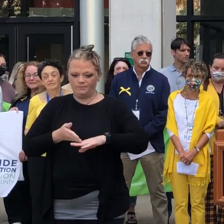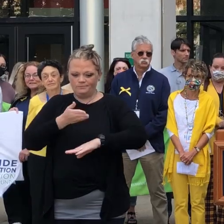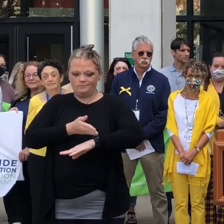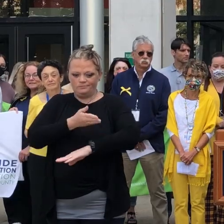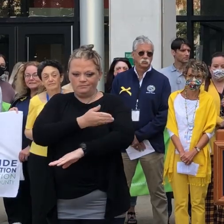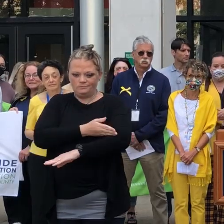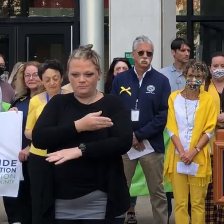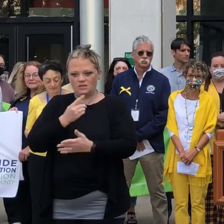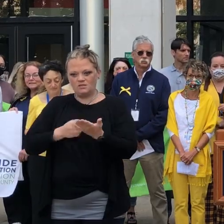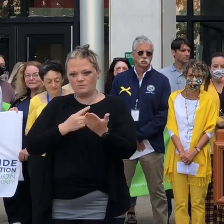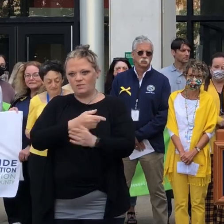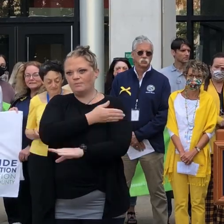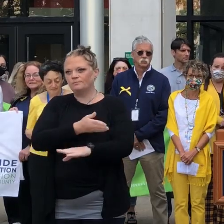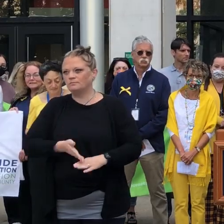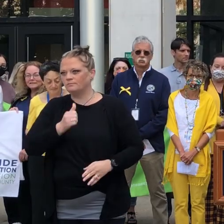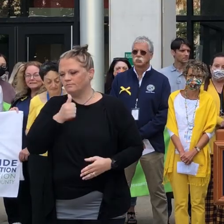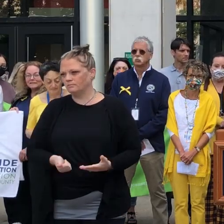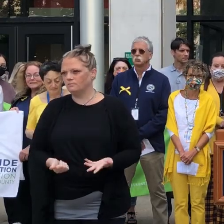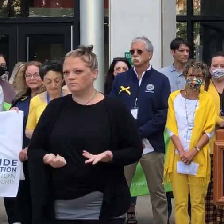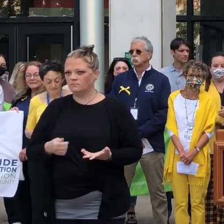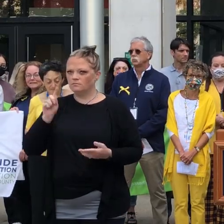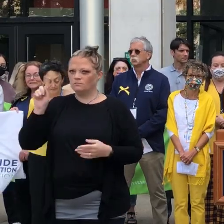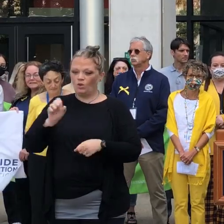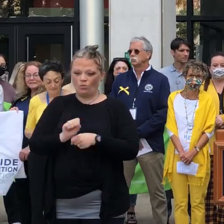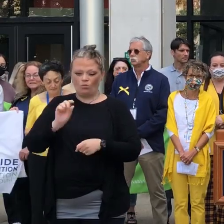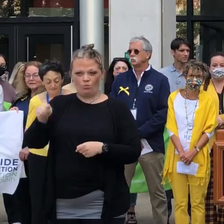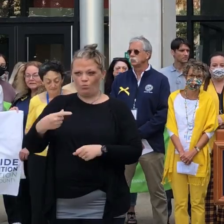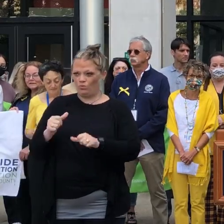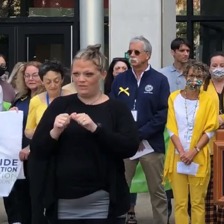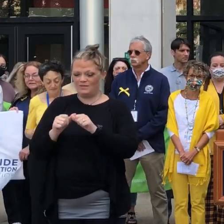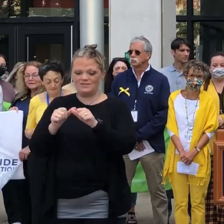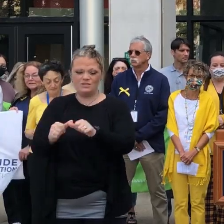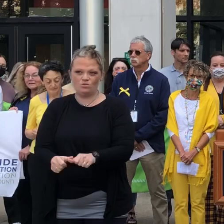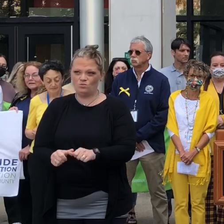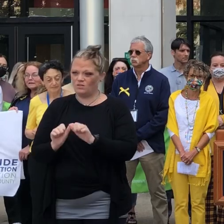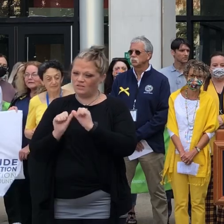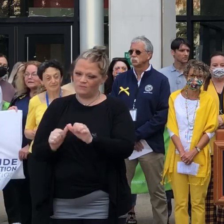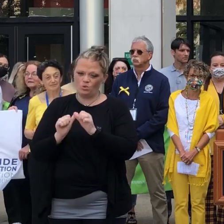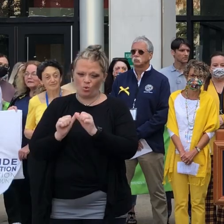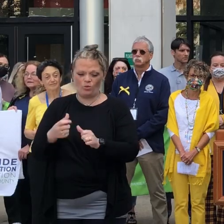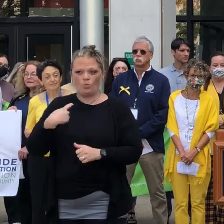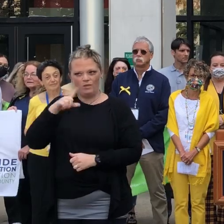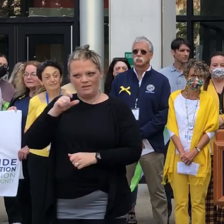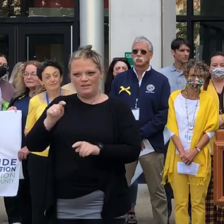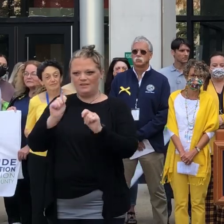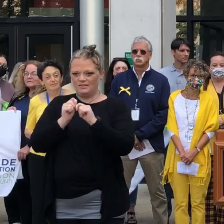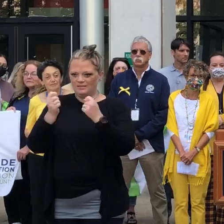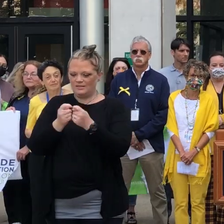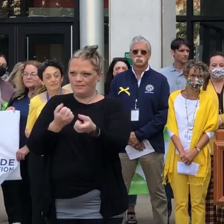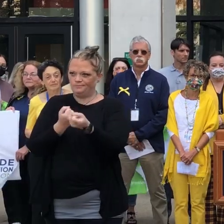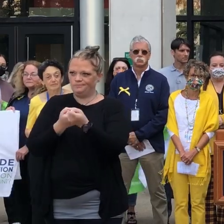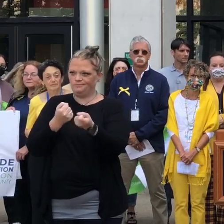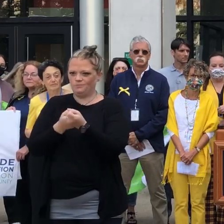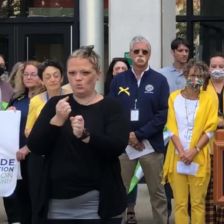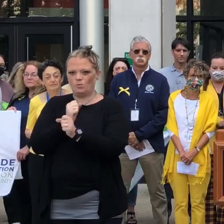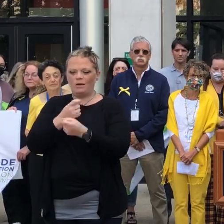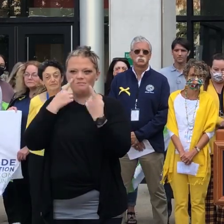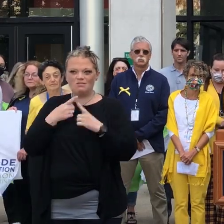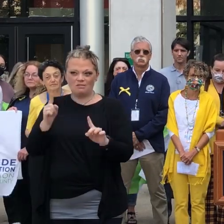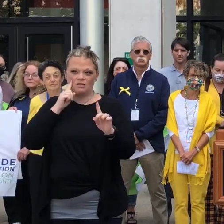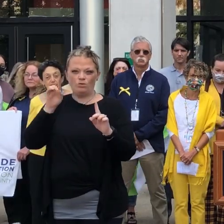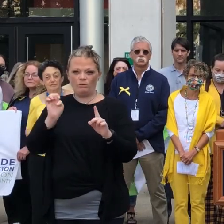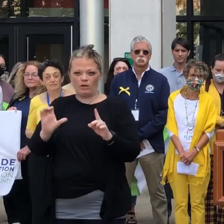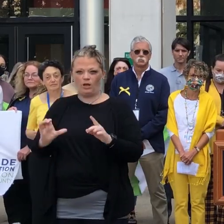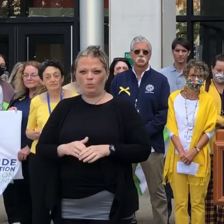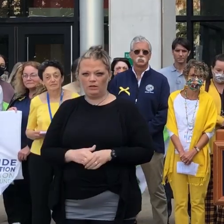that we don't. And this work only continues, and we really need the team behind us to make this a success for Erie